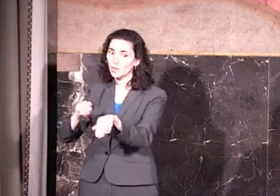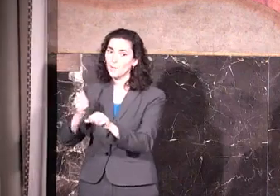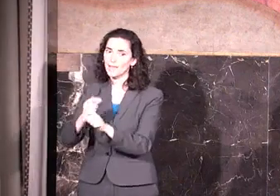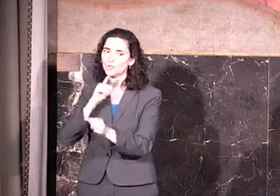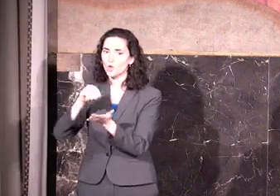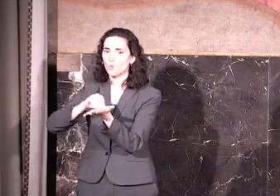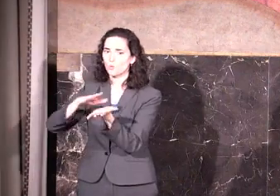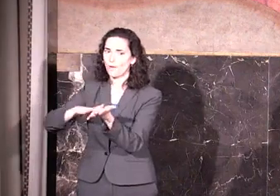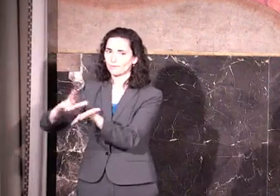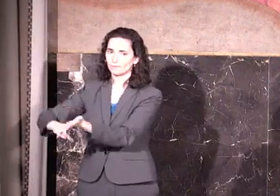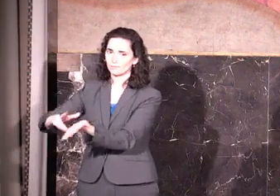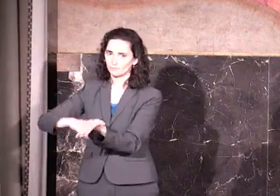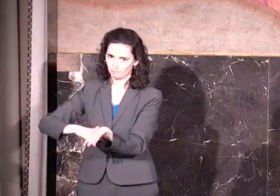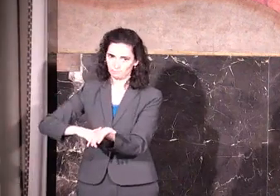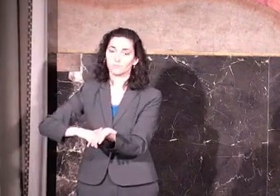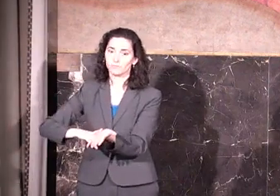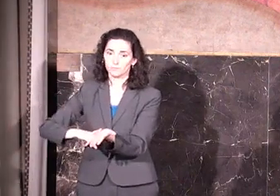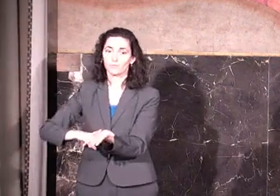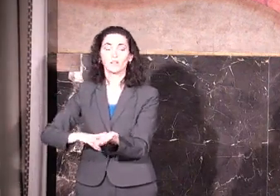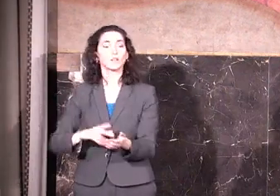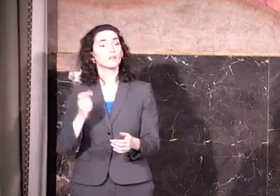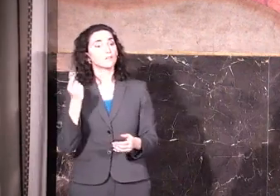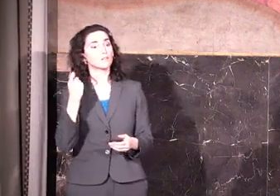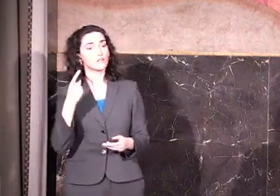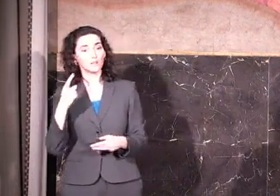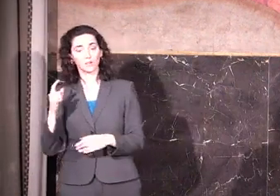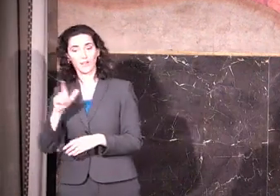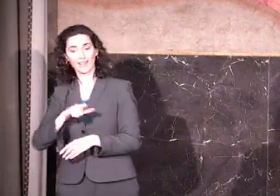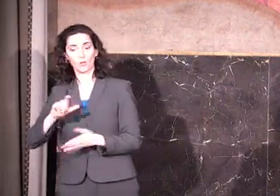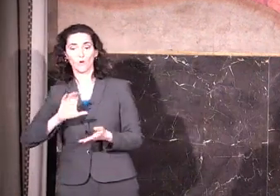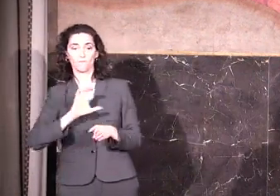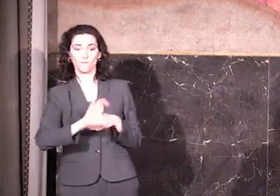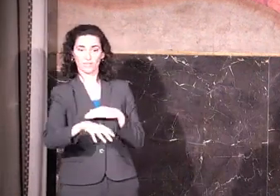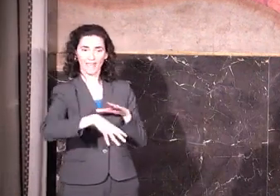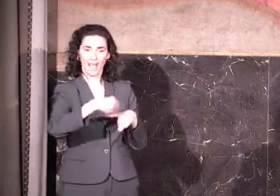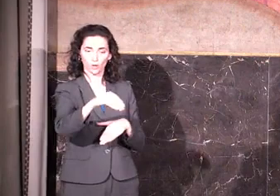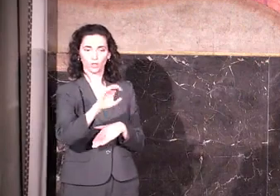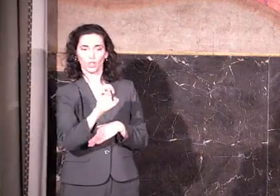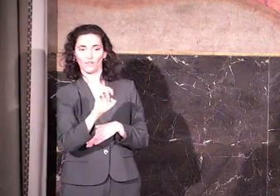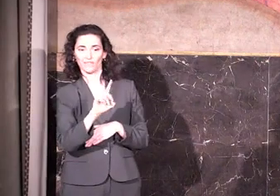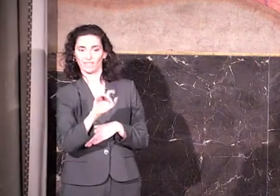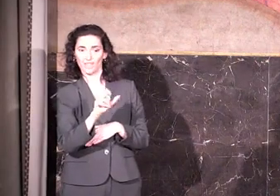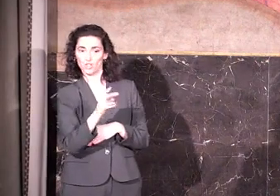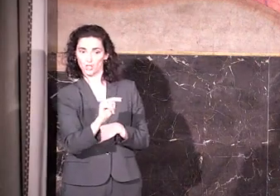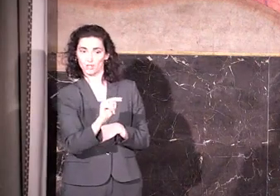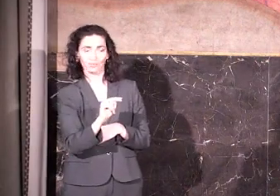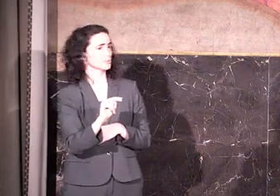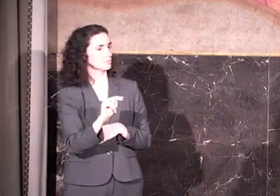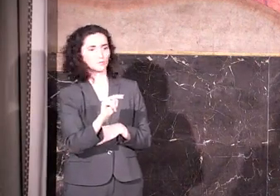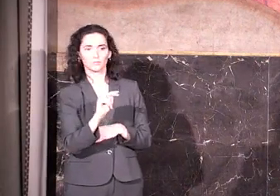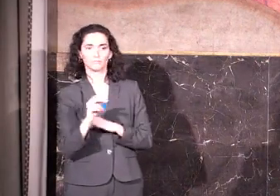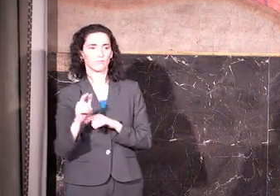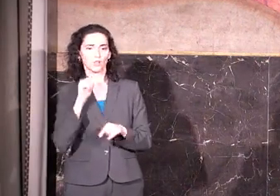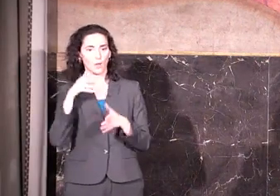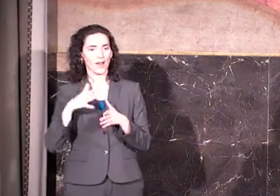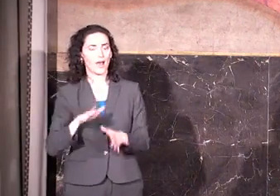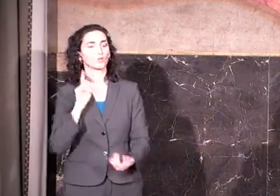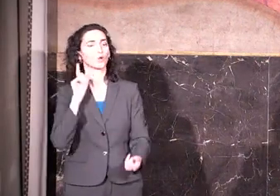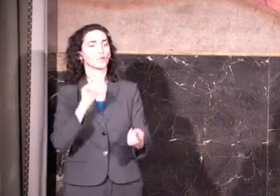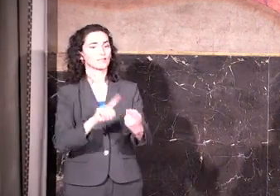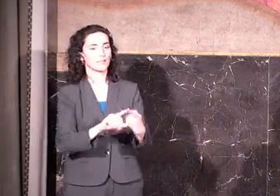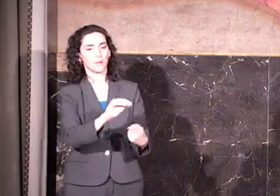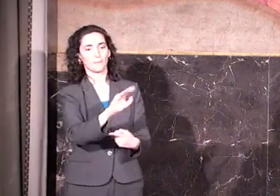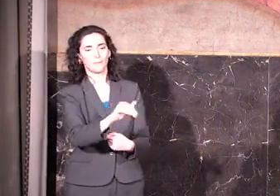writing. Eviction courts were suspended in Louisiana until at least May the 15th of